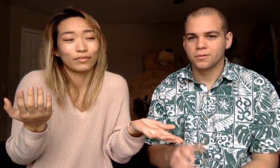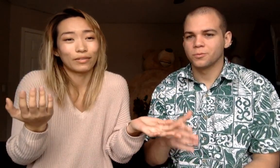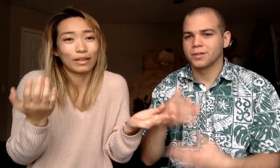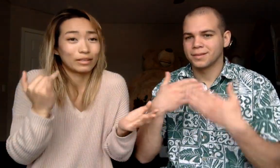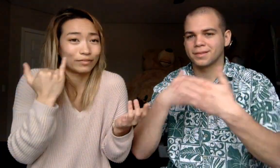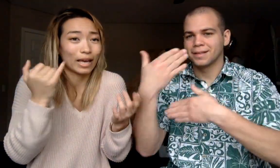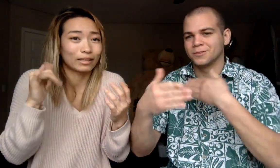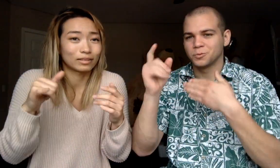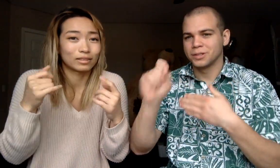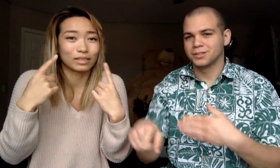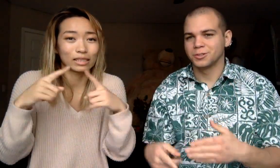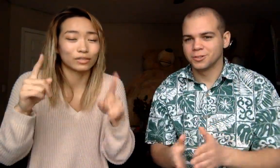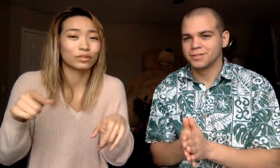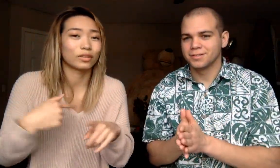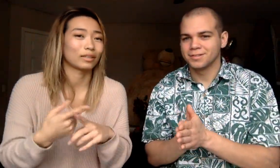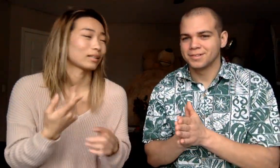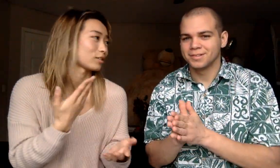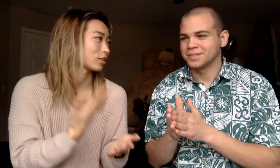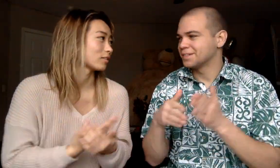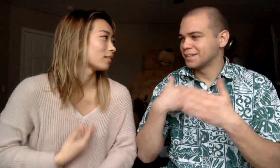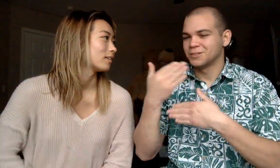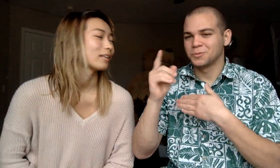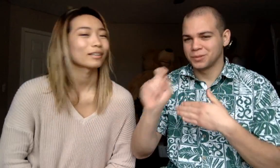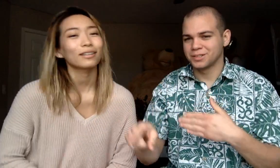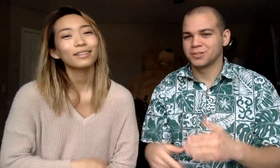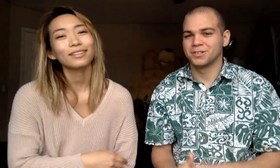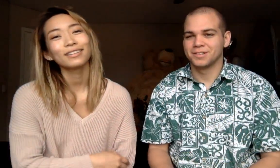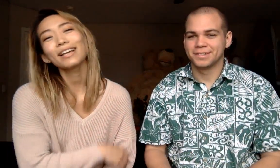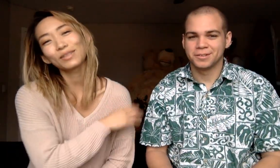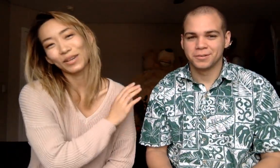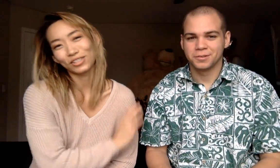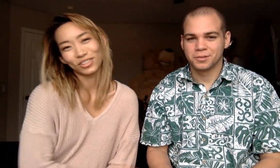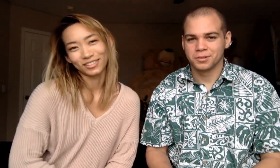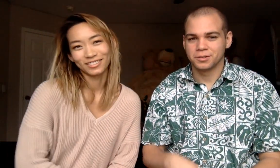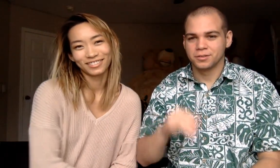if that's successful, then that's good. Next question.